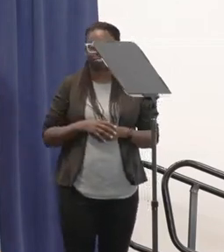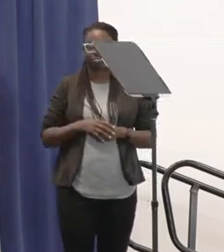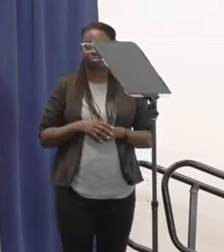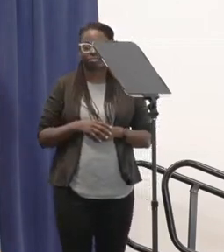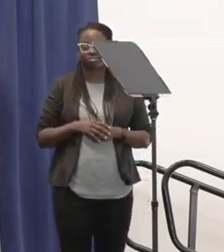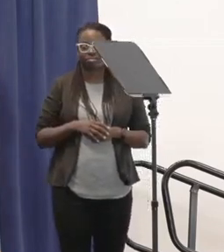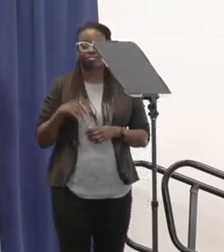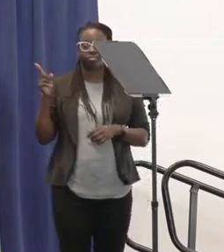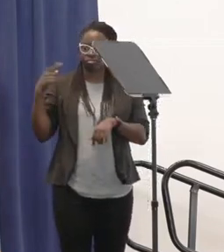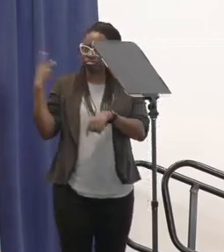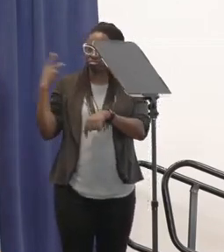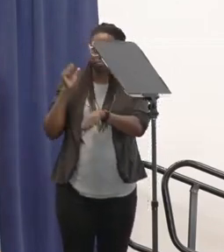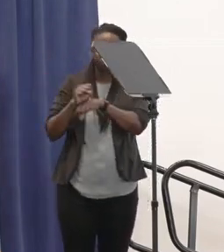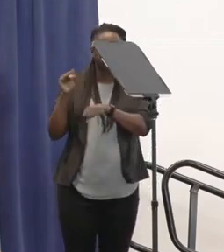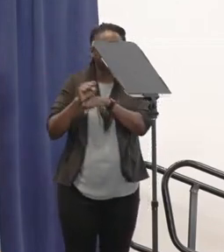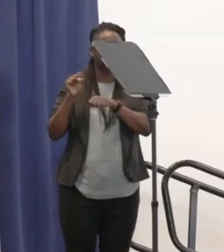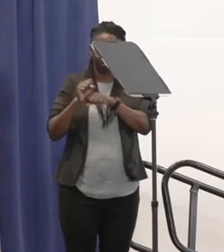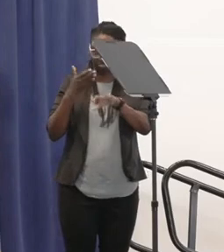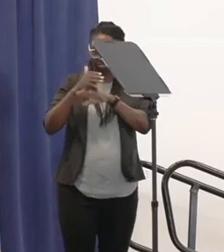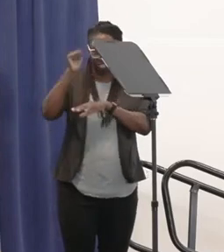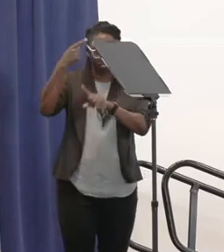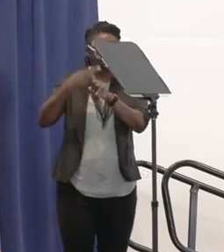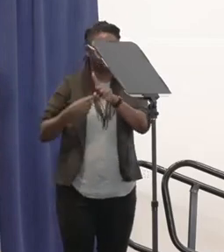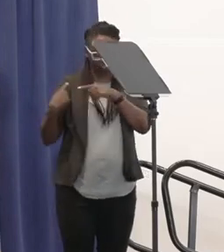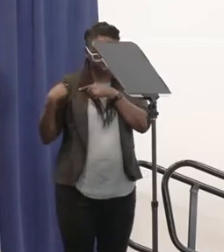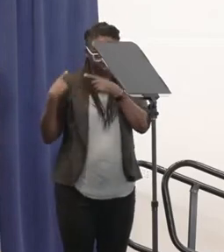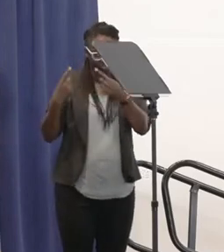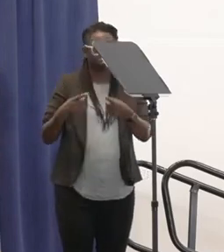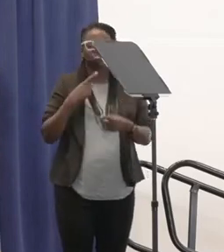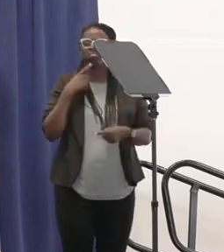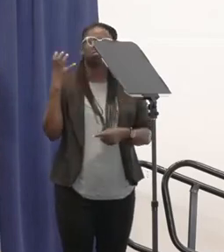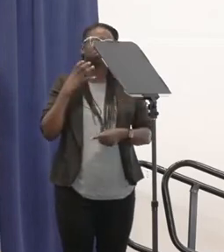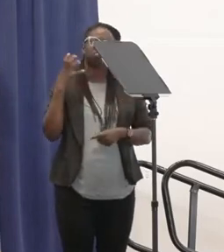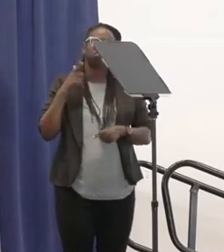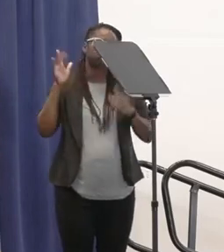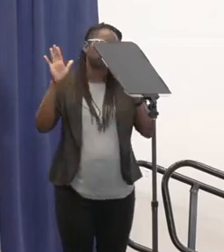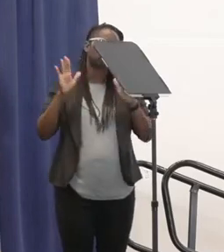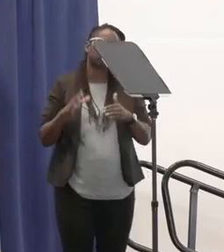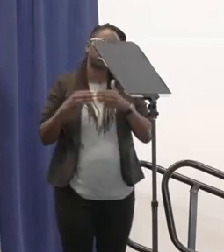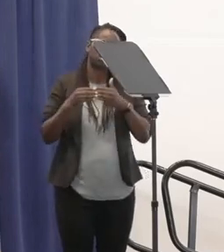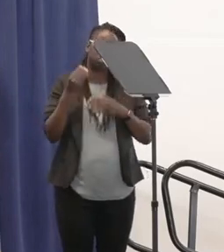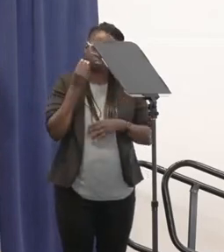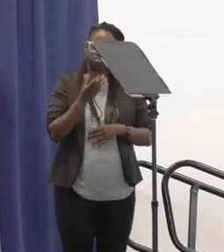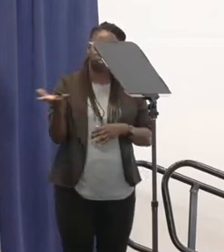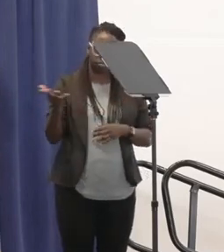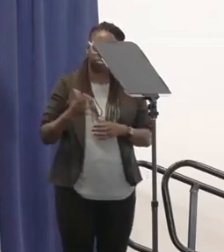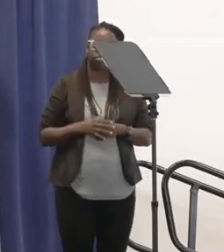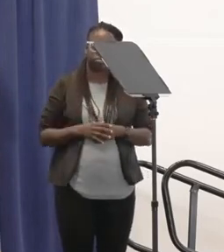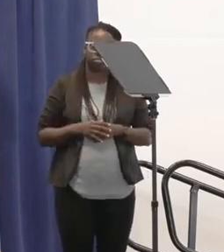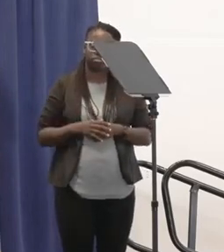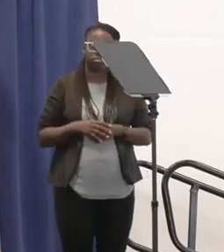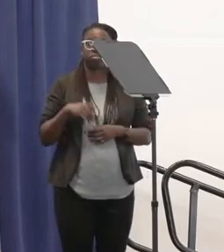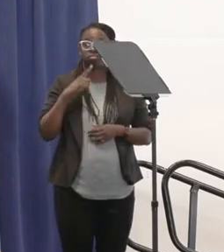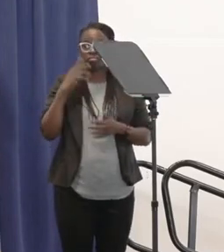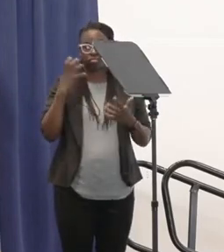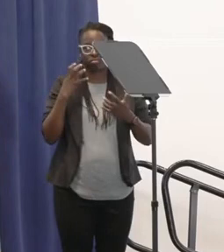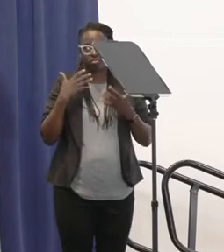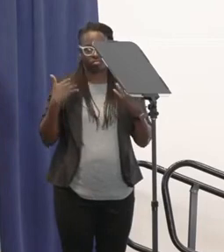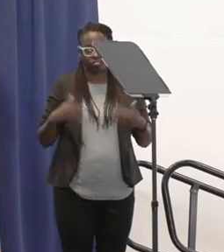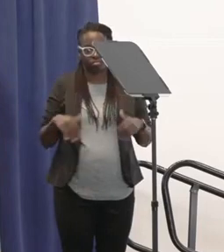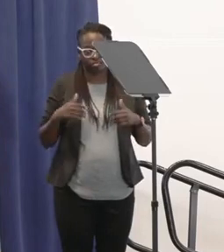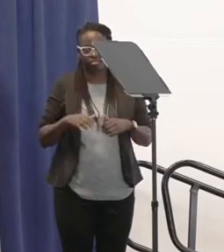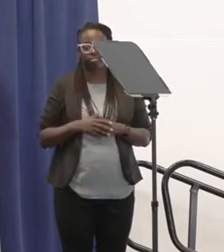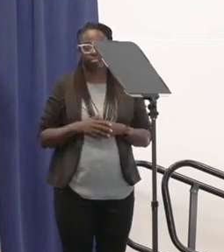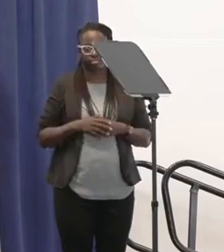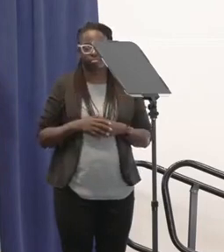10 months, and she is a fantastic leader, and she is a particularly fantastic leader for the time that we are in